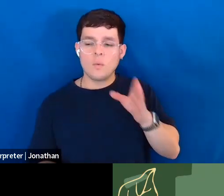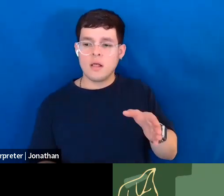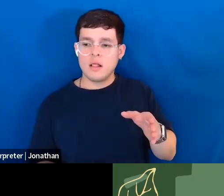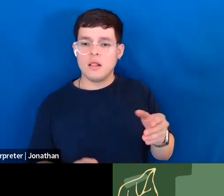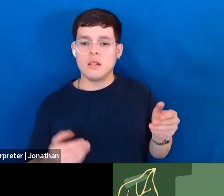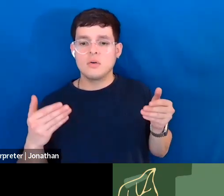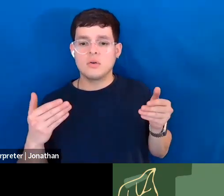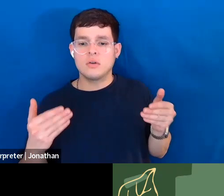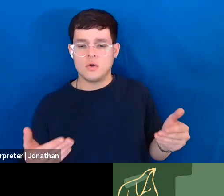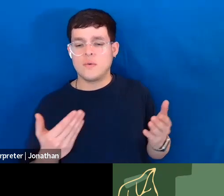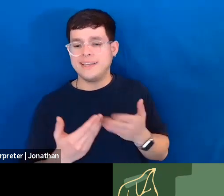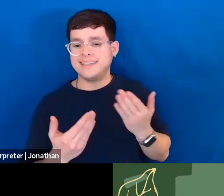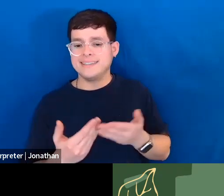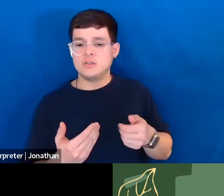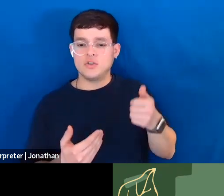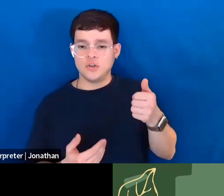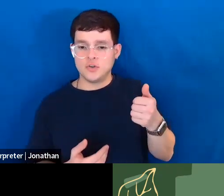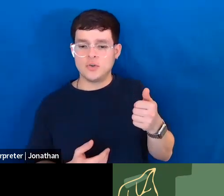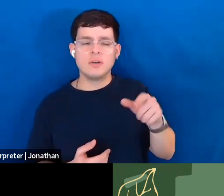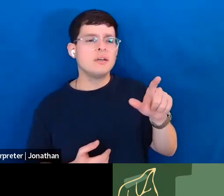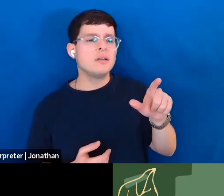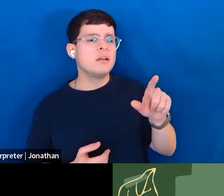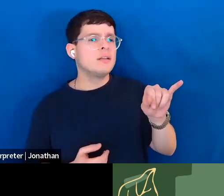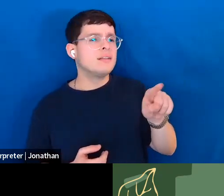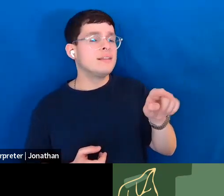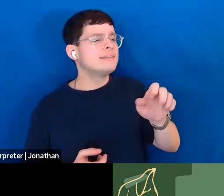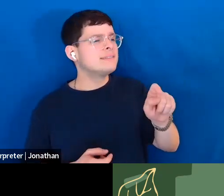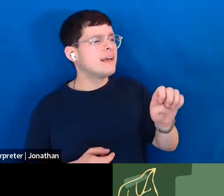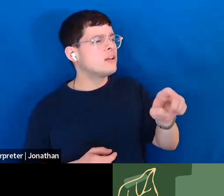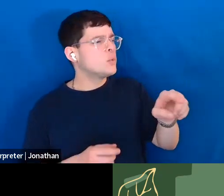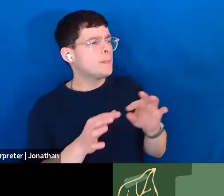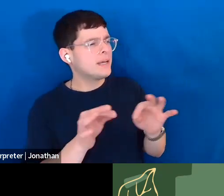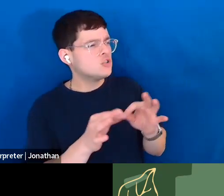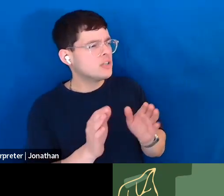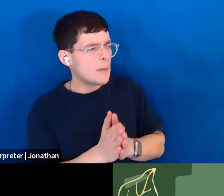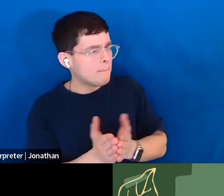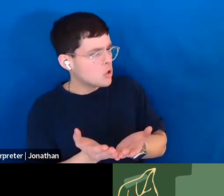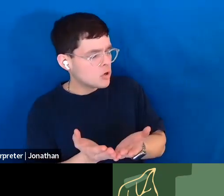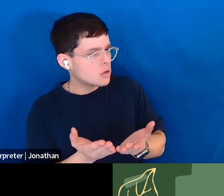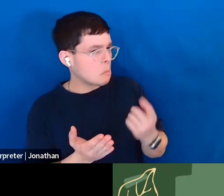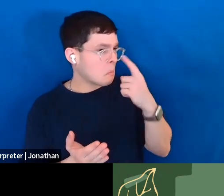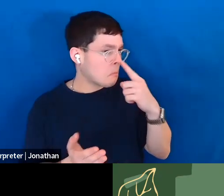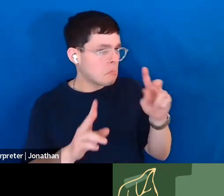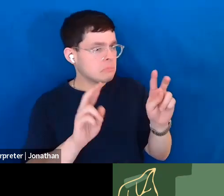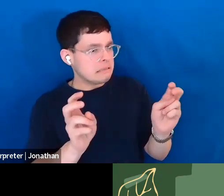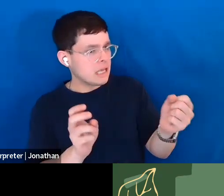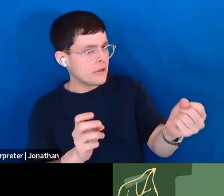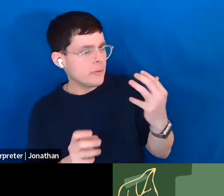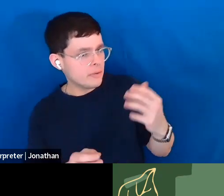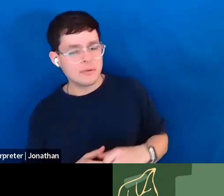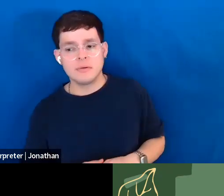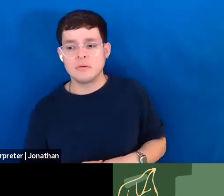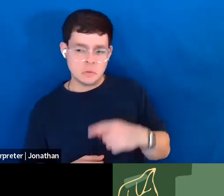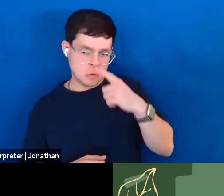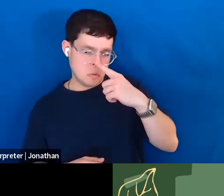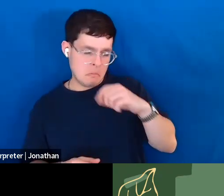an easier one. Lisette, you mentioned a book, and we wanted to get that title. So if you could